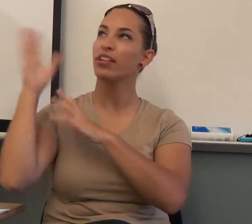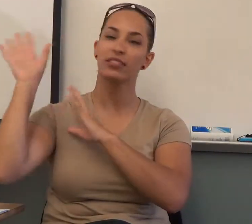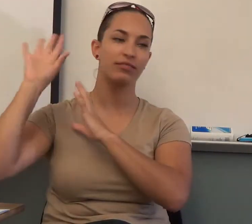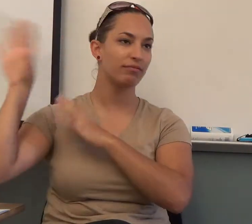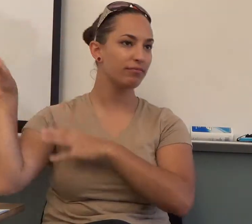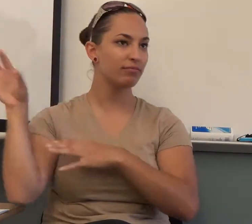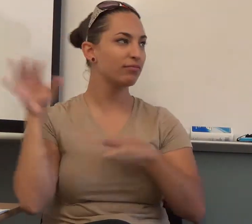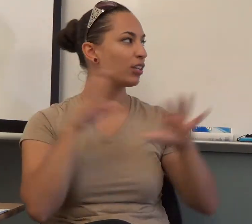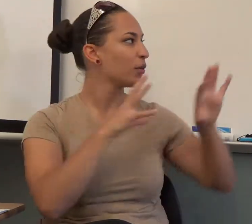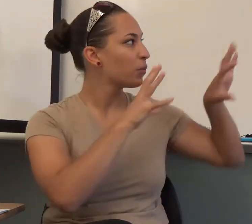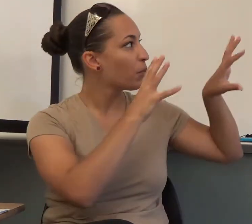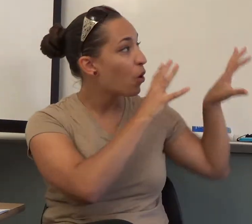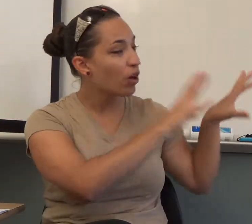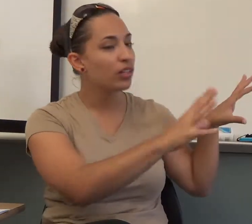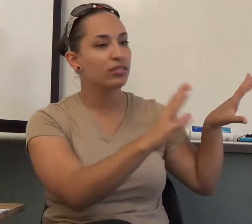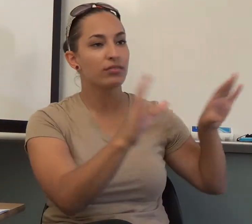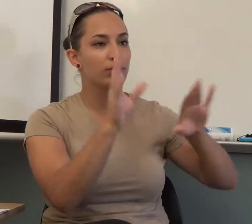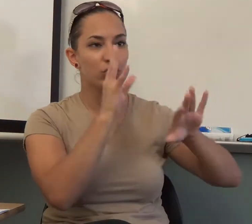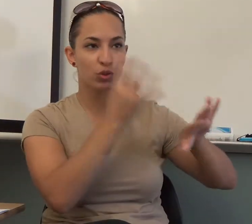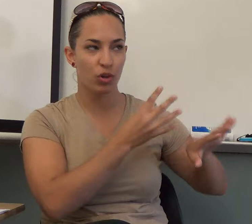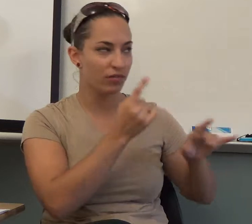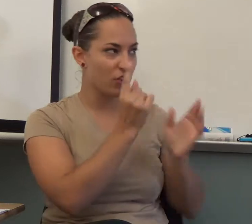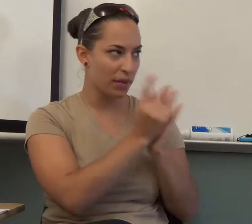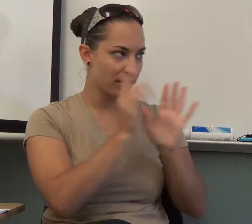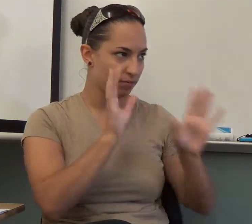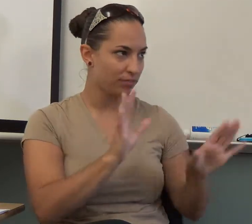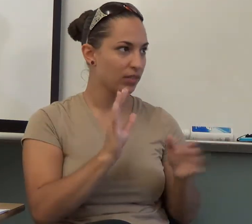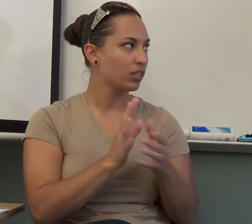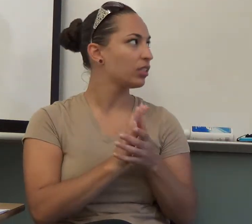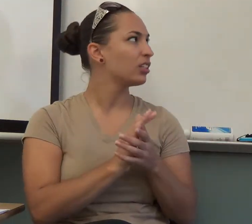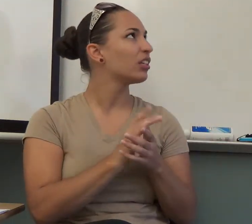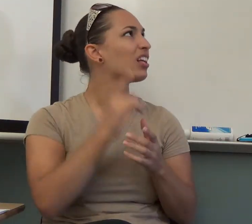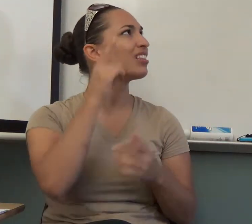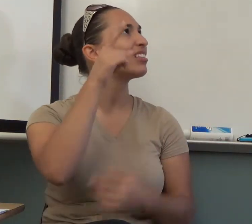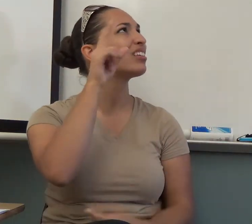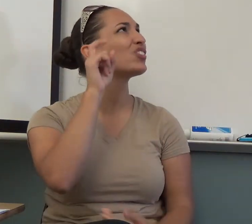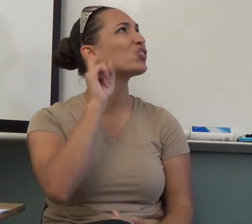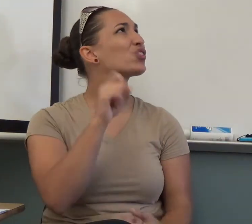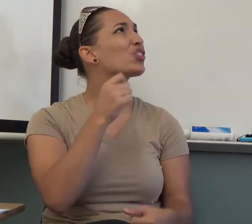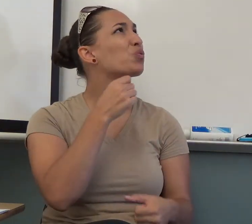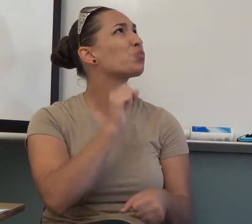board right just this minute, all right? This has to work somehow. Is there a light?